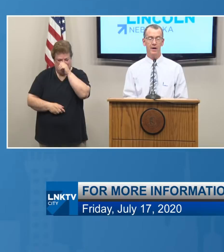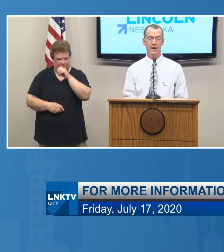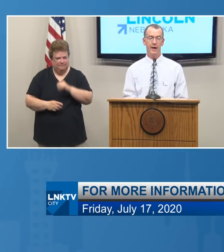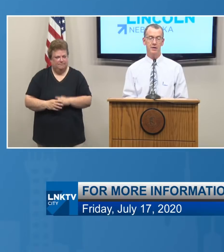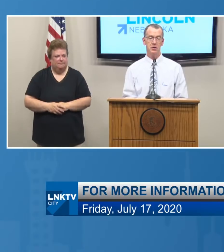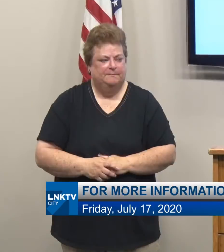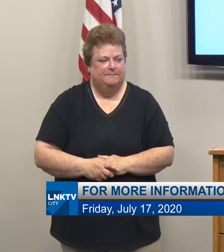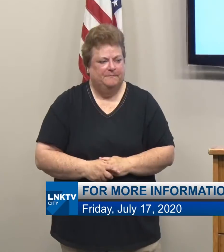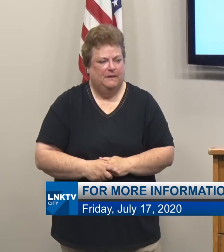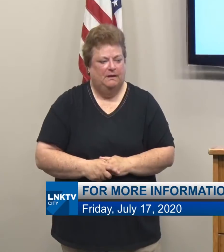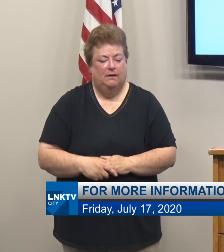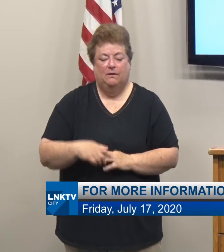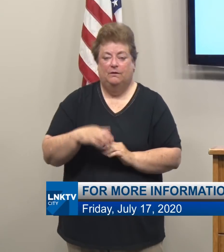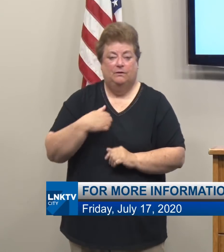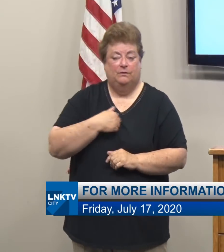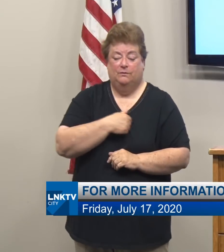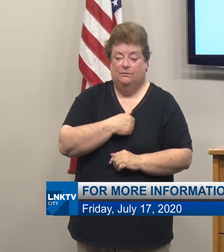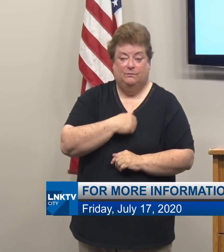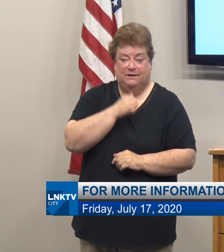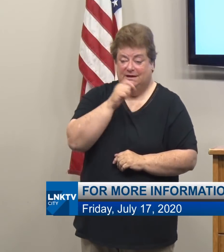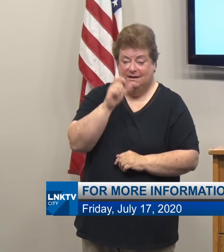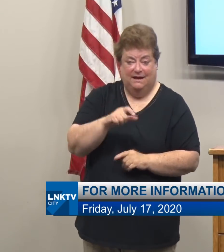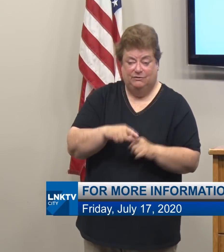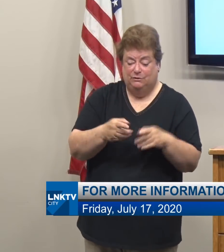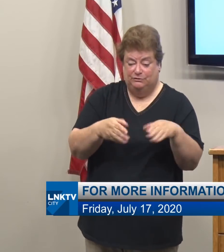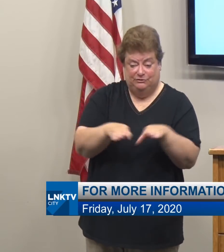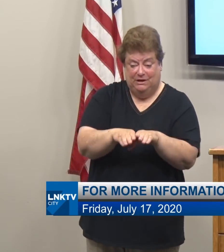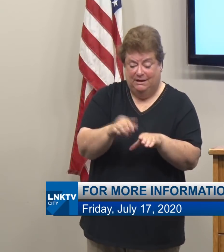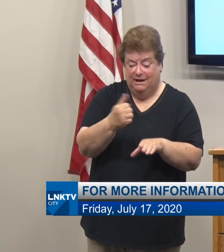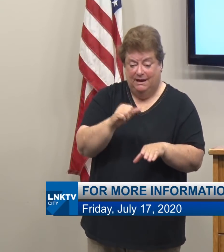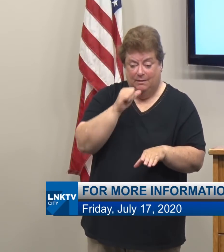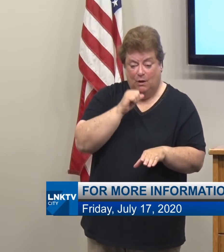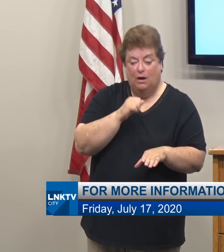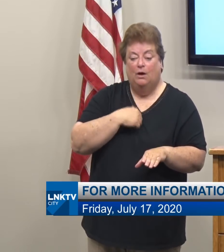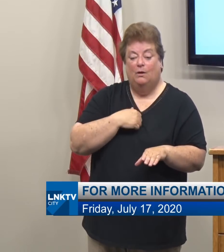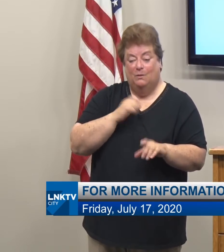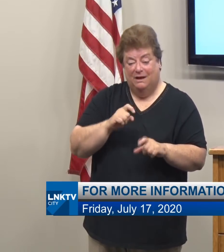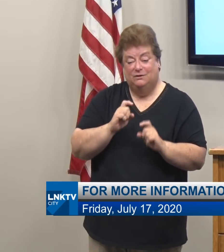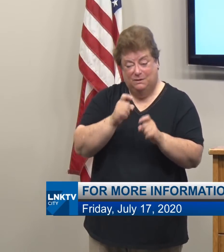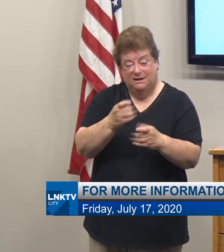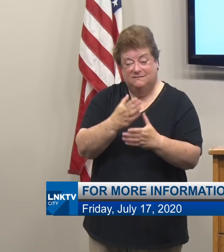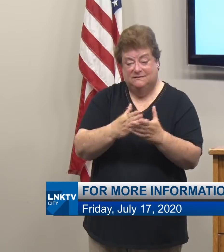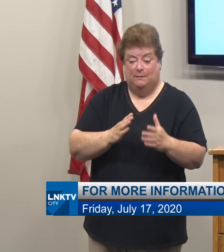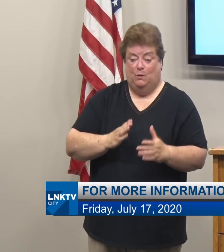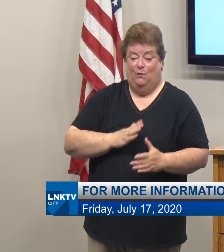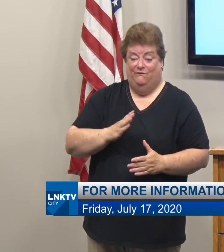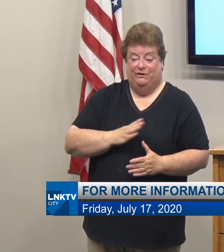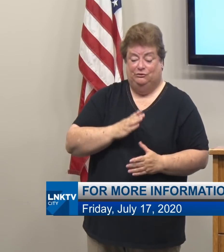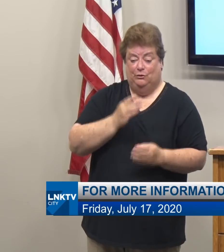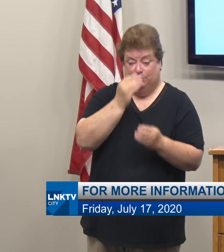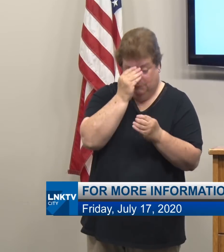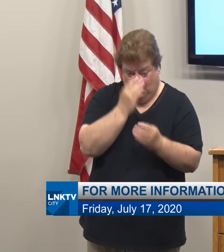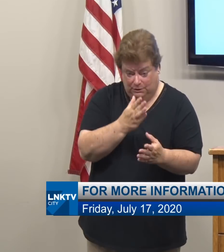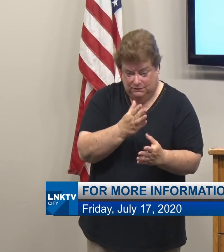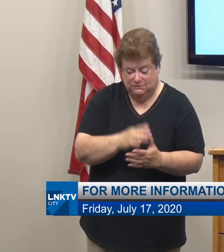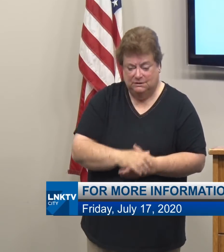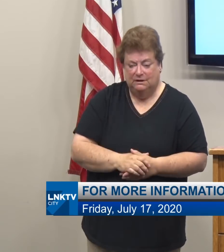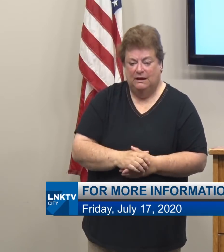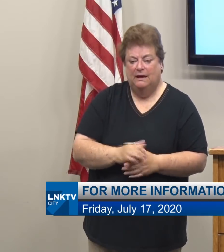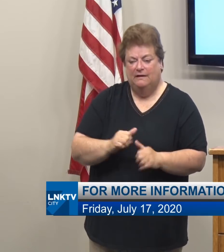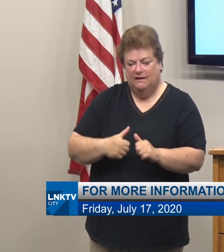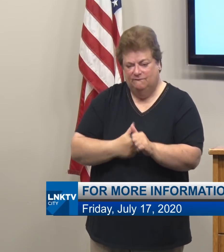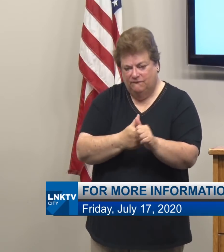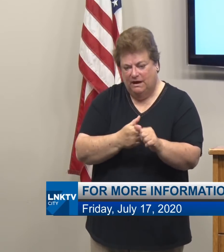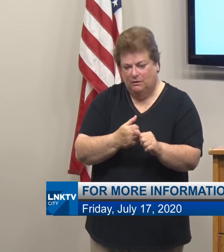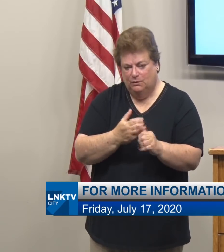We have not had to shut anyone down, Riley. We have issued some official notices, and we have followed through to ensure